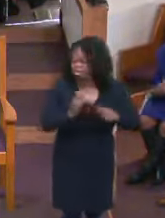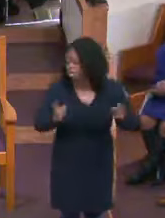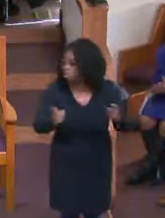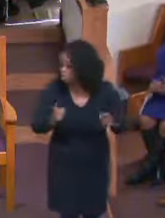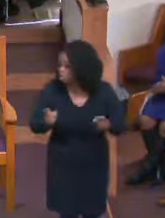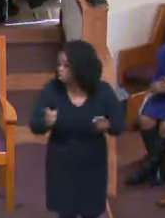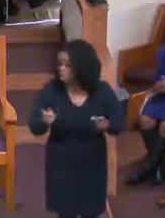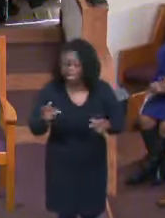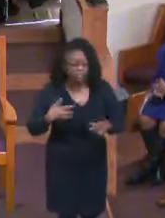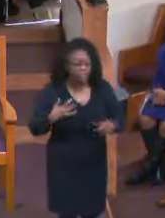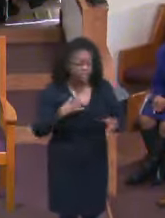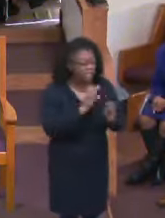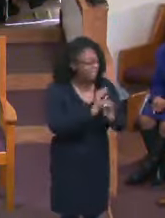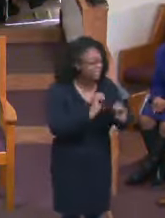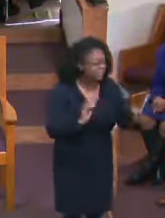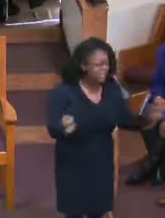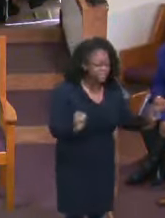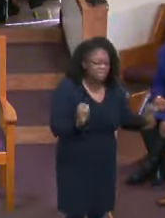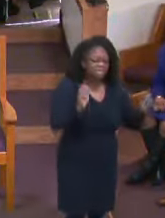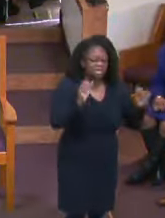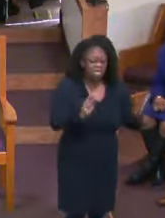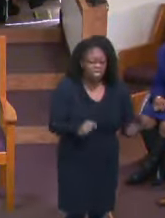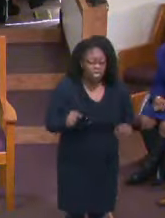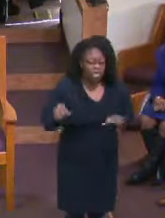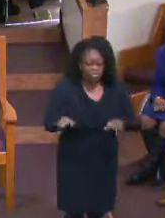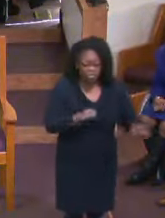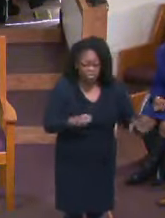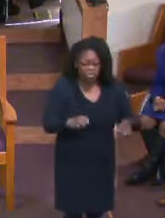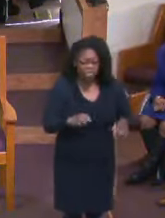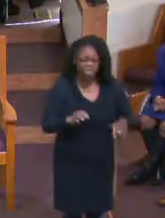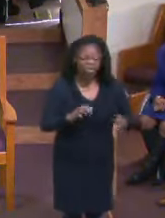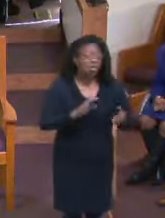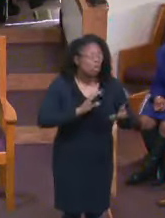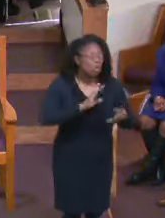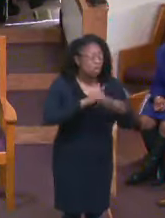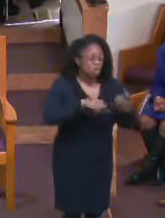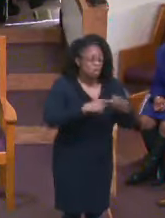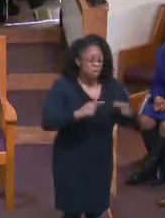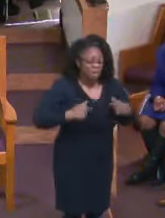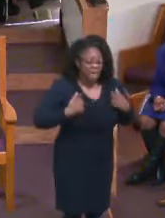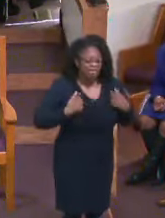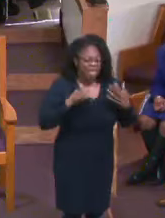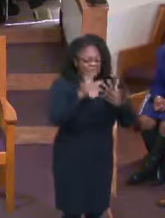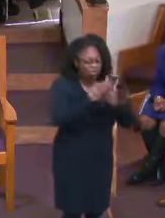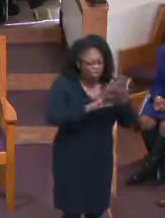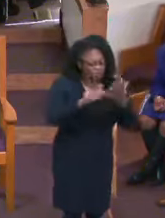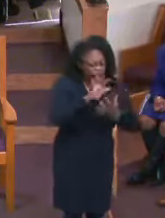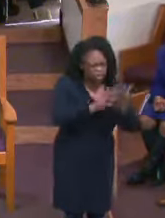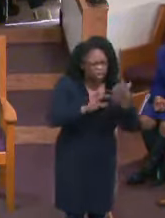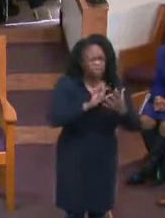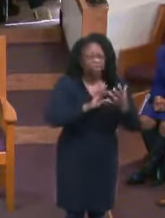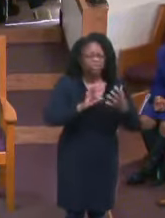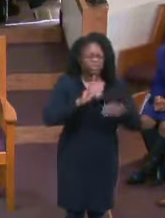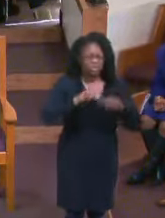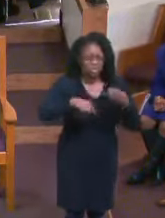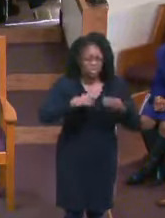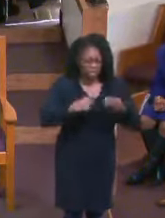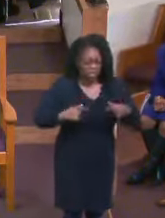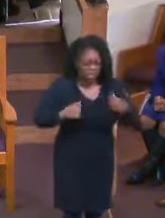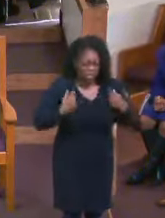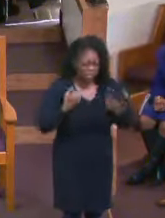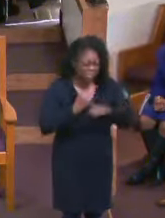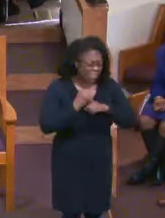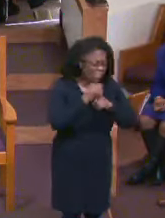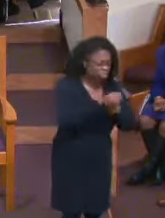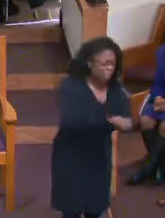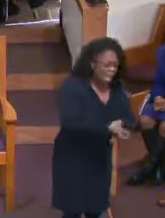do, when life has you bogged up and confused, when life has knocked you down on your knees, when